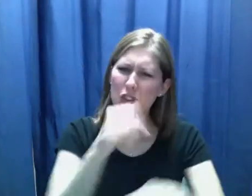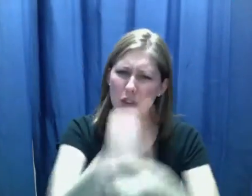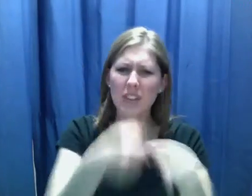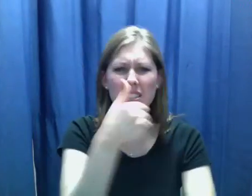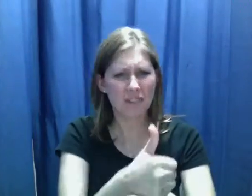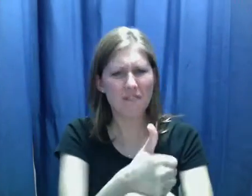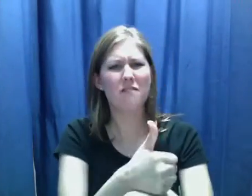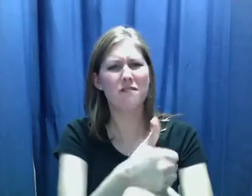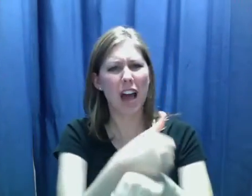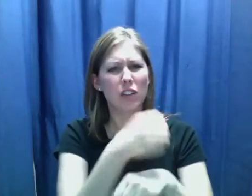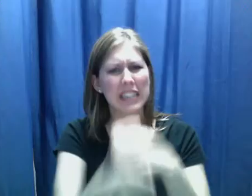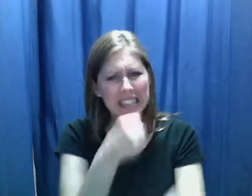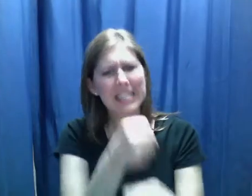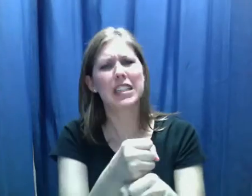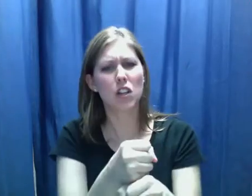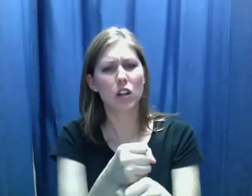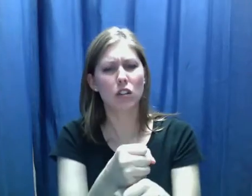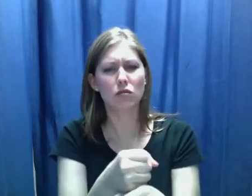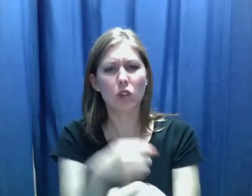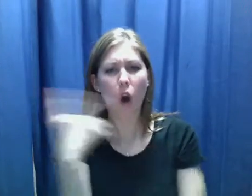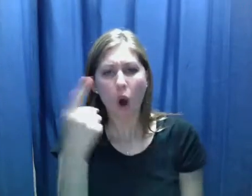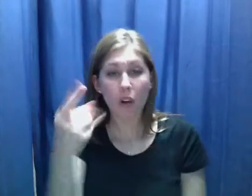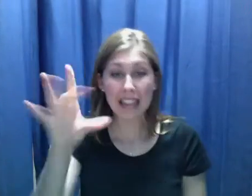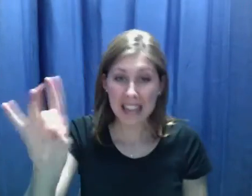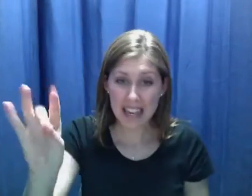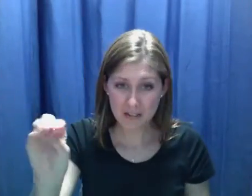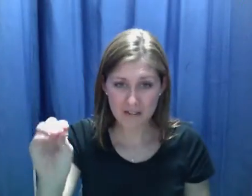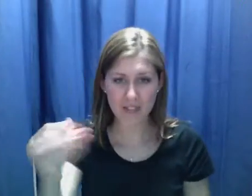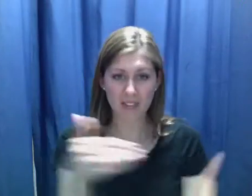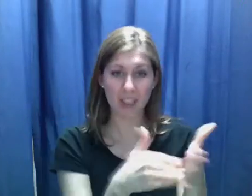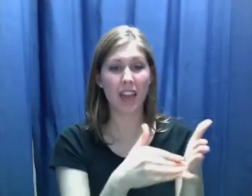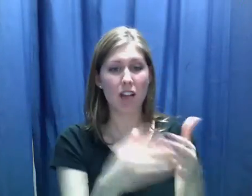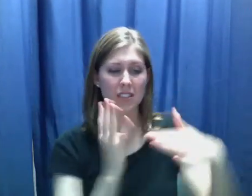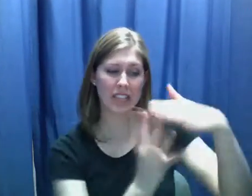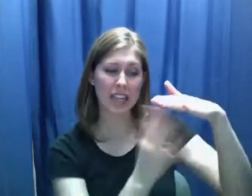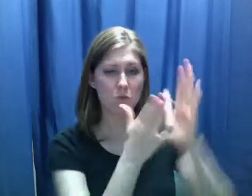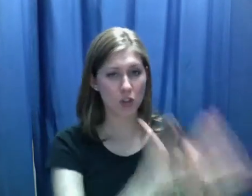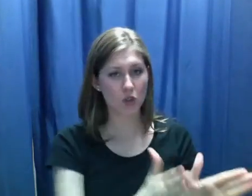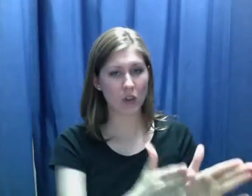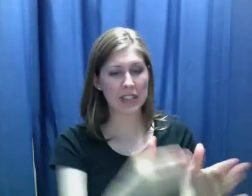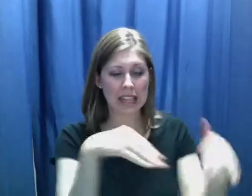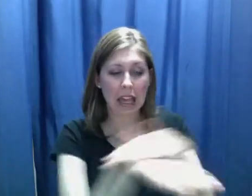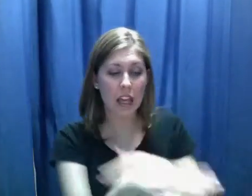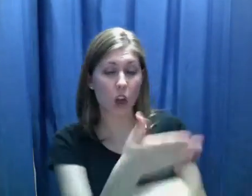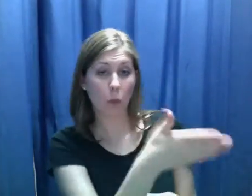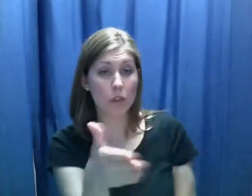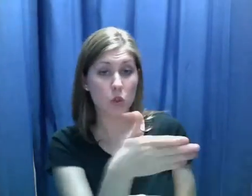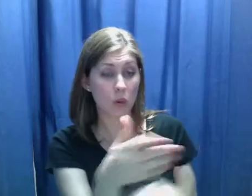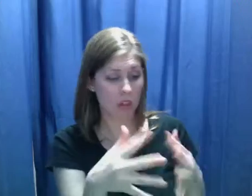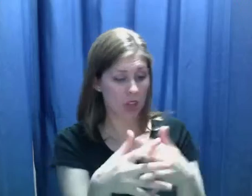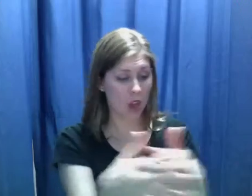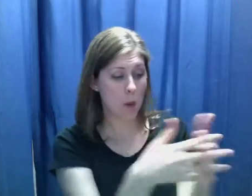years, only 850,000 immigrants entered between the American Revolution and the